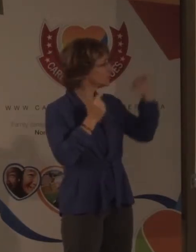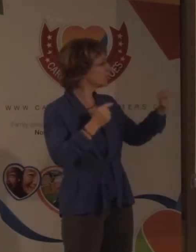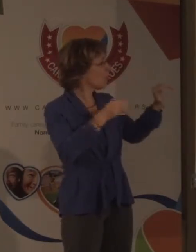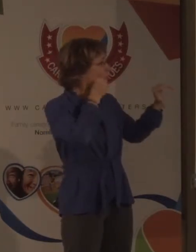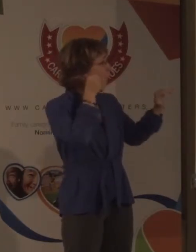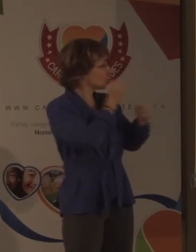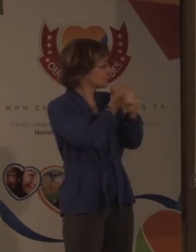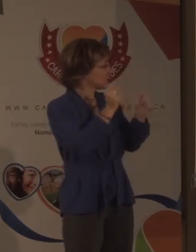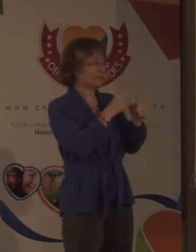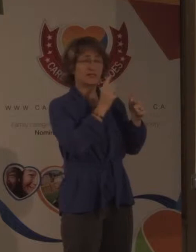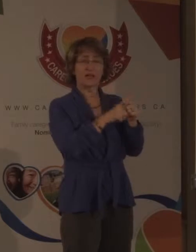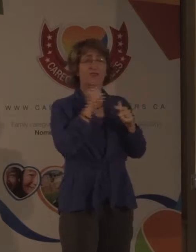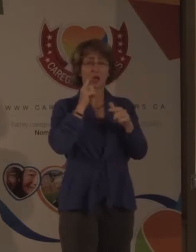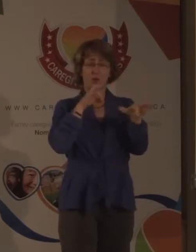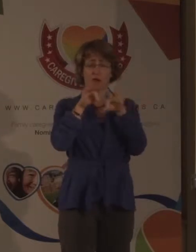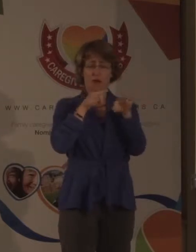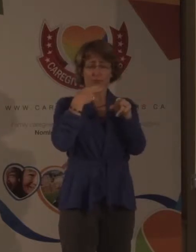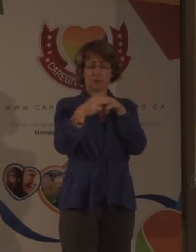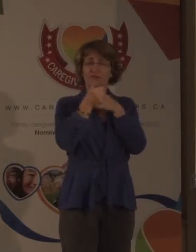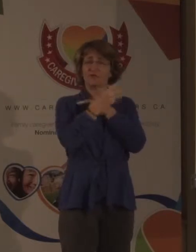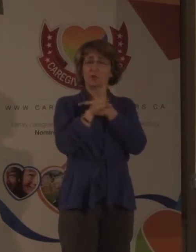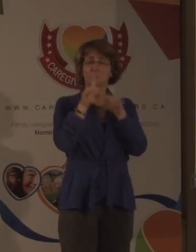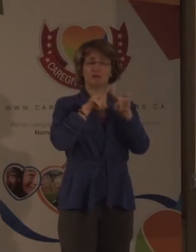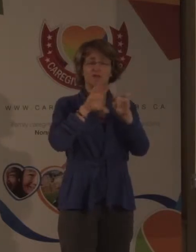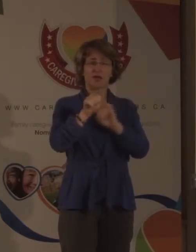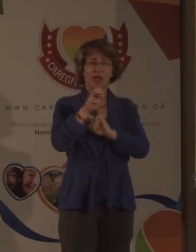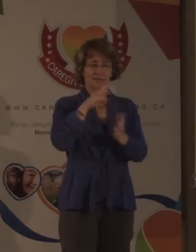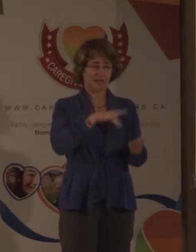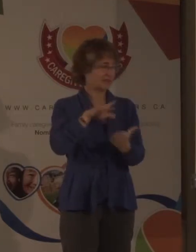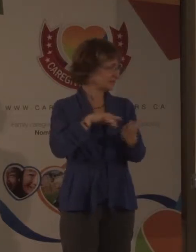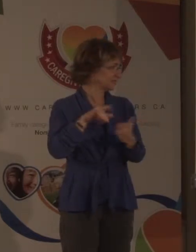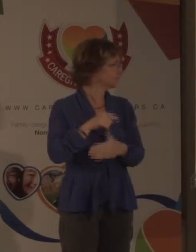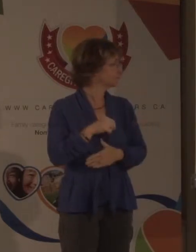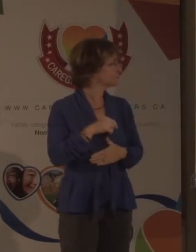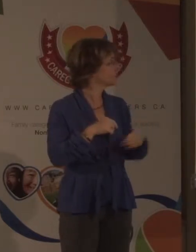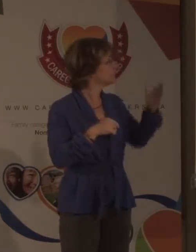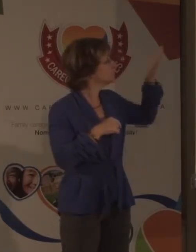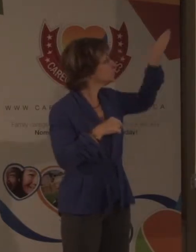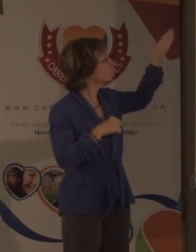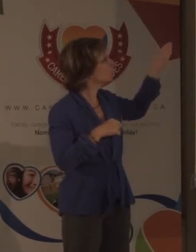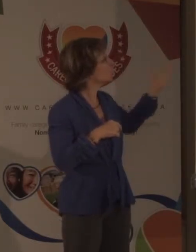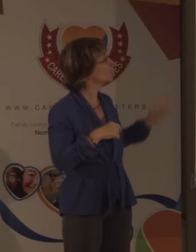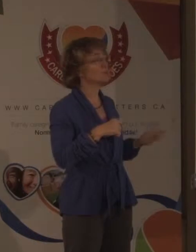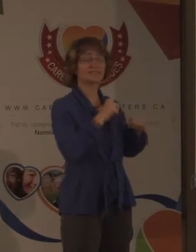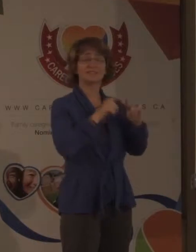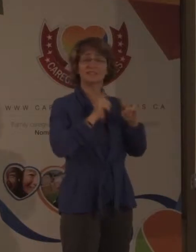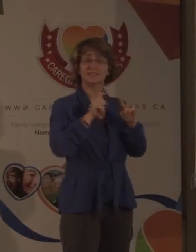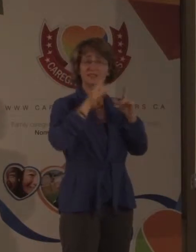safety, and I'll just give you a couple of case studies that I am working on. So debilitating